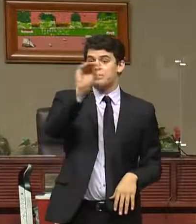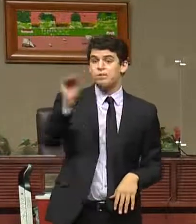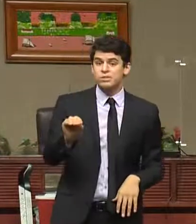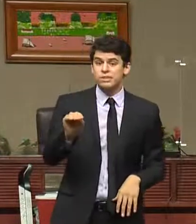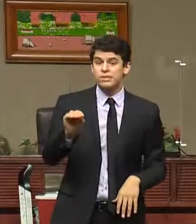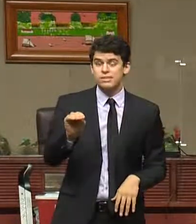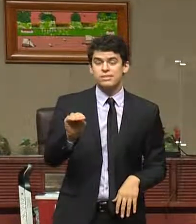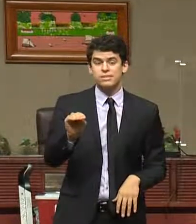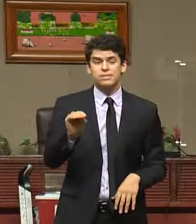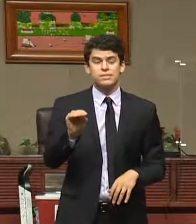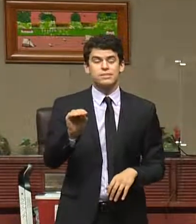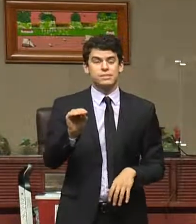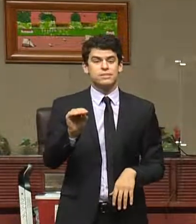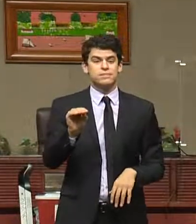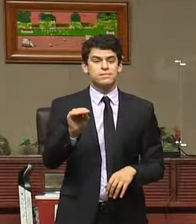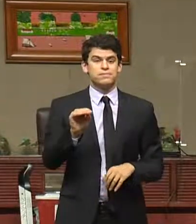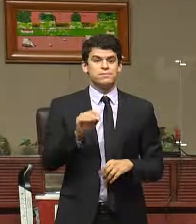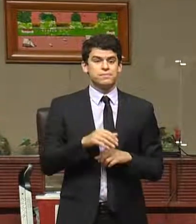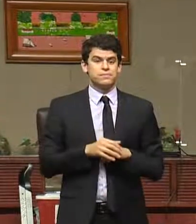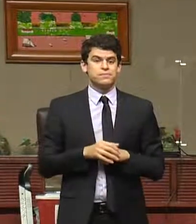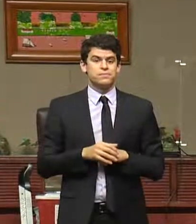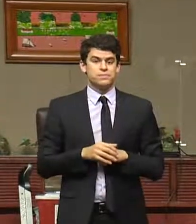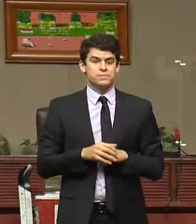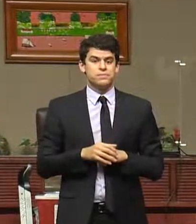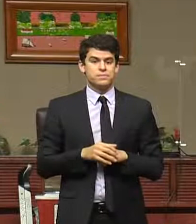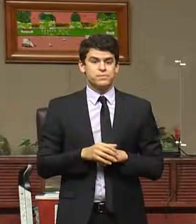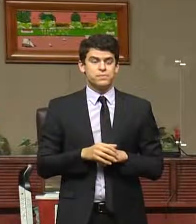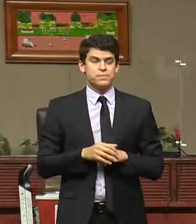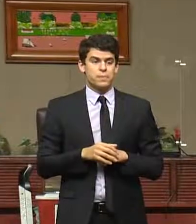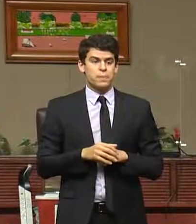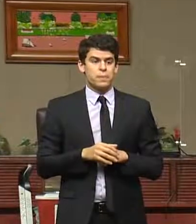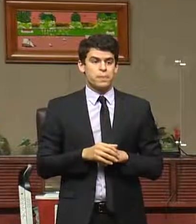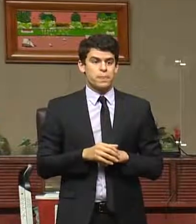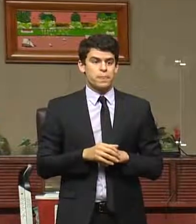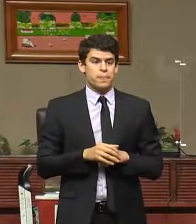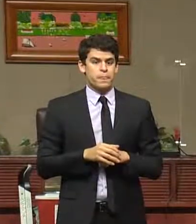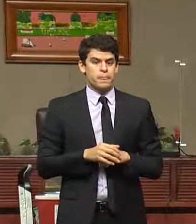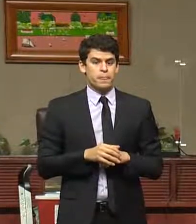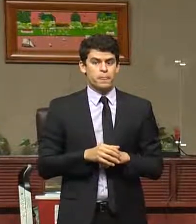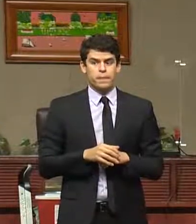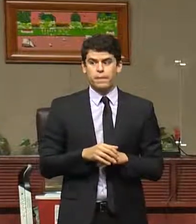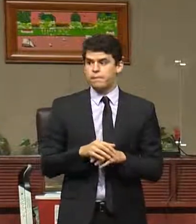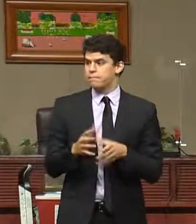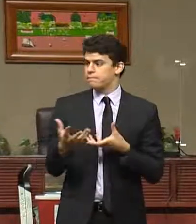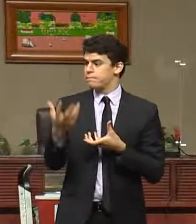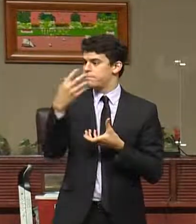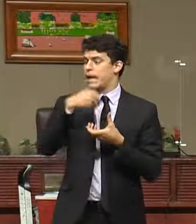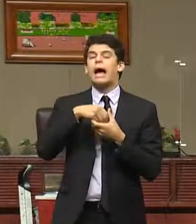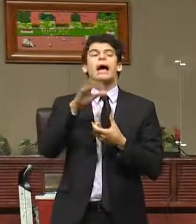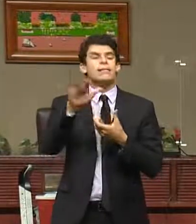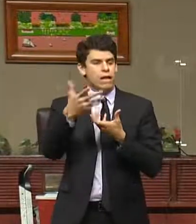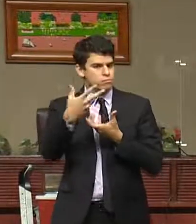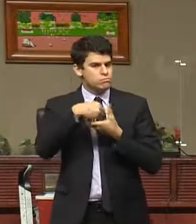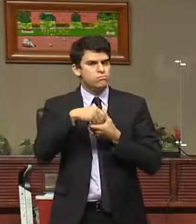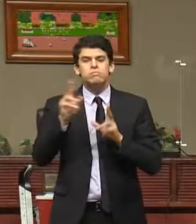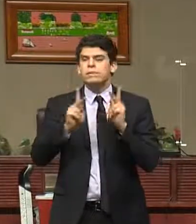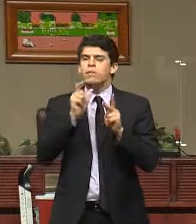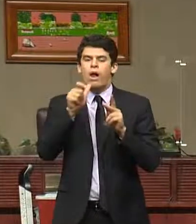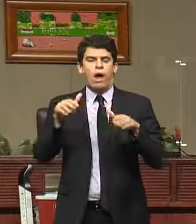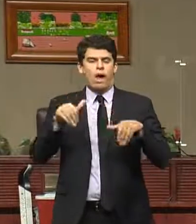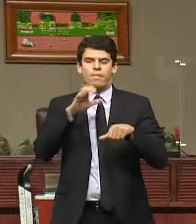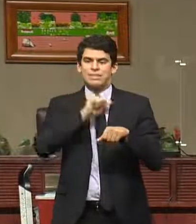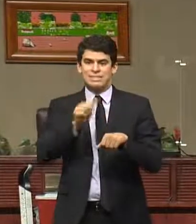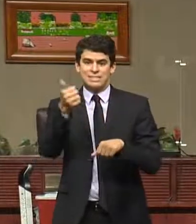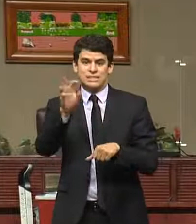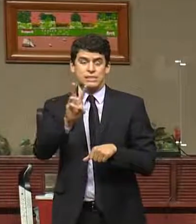is counting those are not receiving vaccination yet, like younger than 16. Residents count on our county over